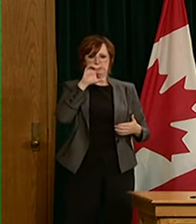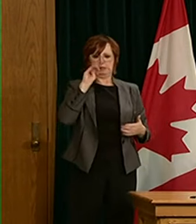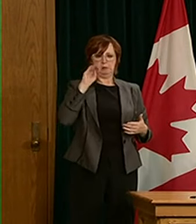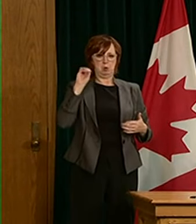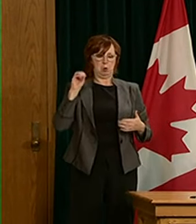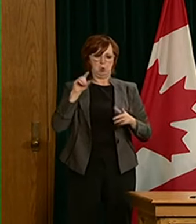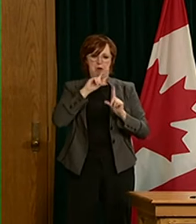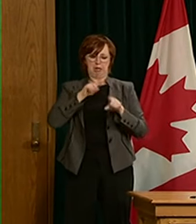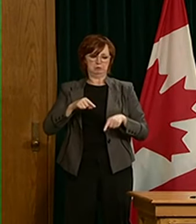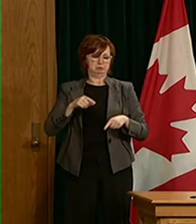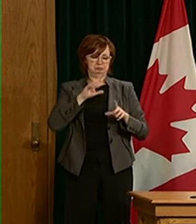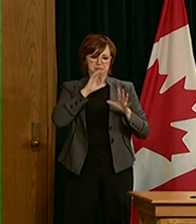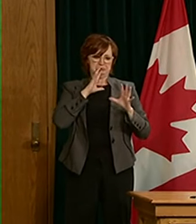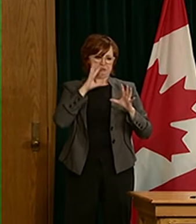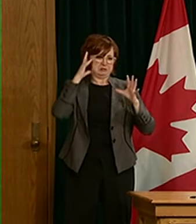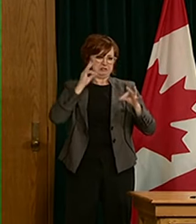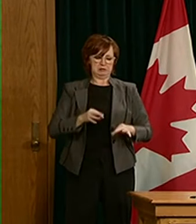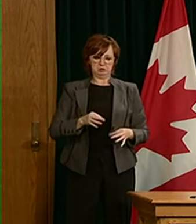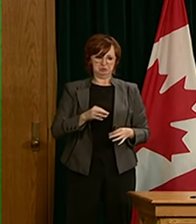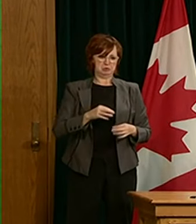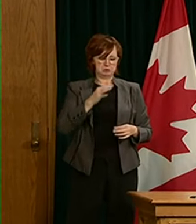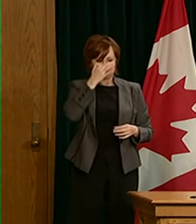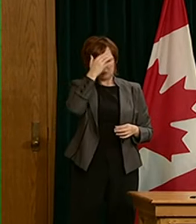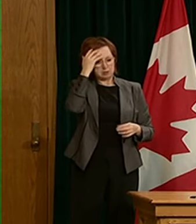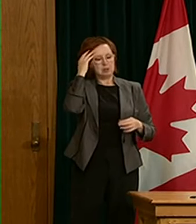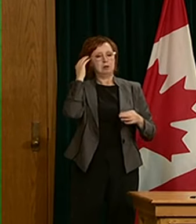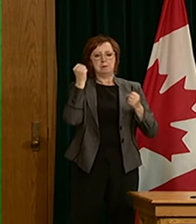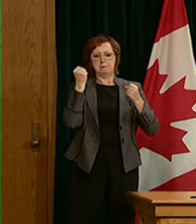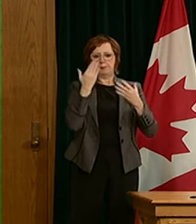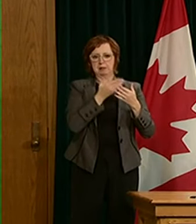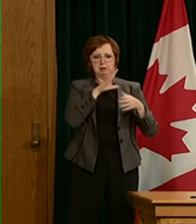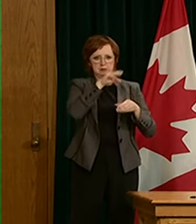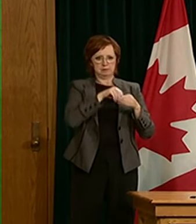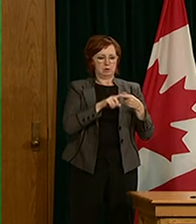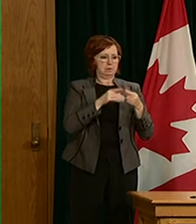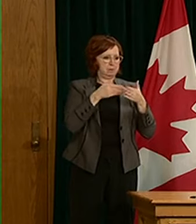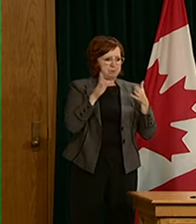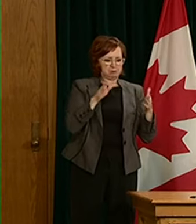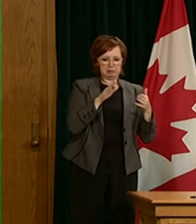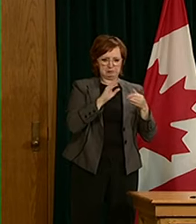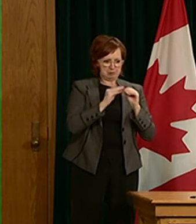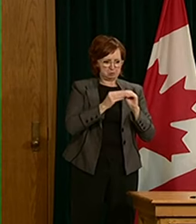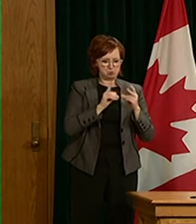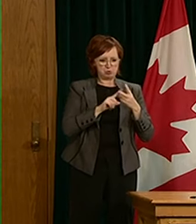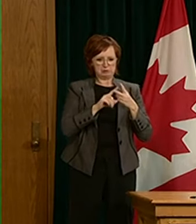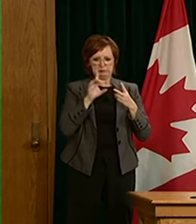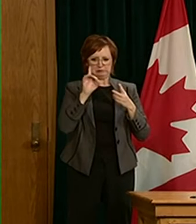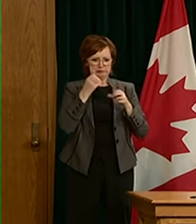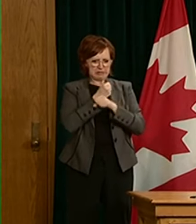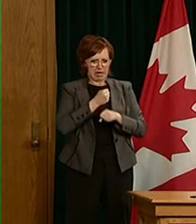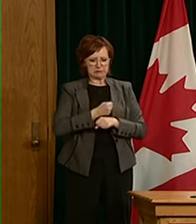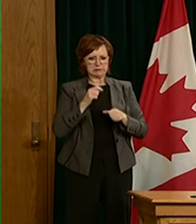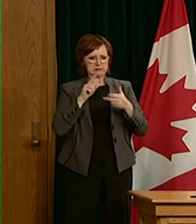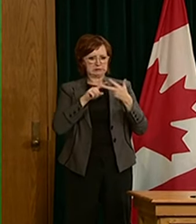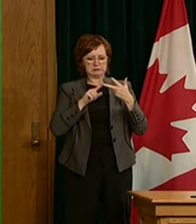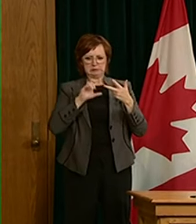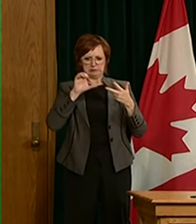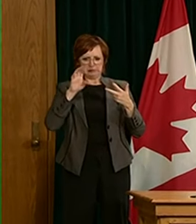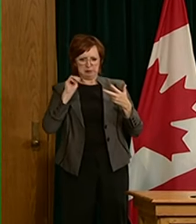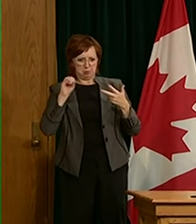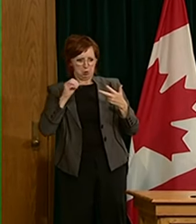on the experience within the public, it would be based on the data available at that time, and then working really to support the Chief Medical